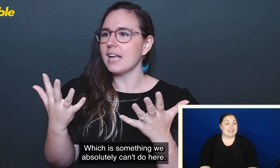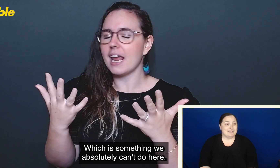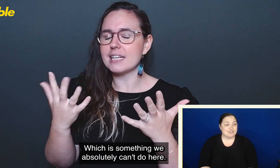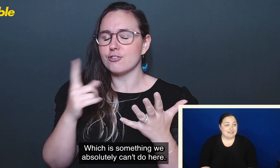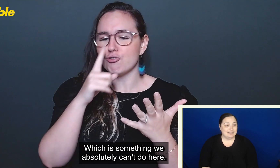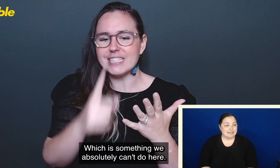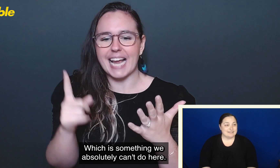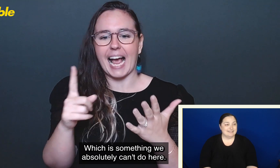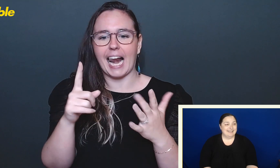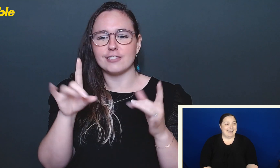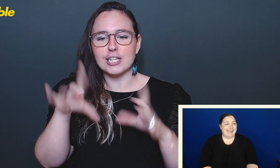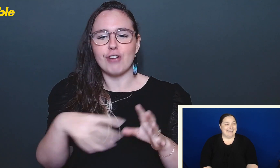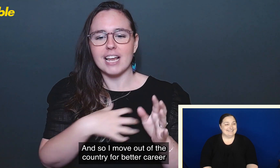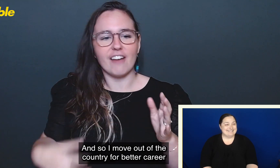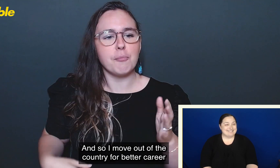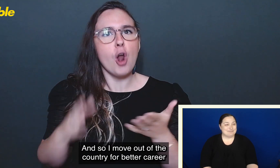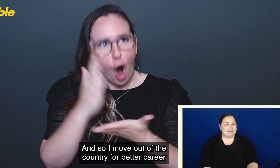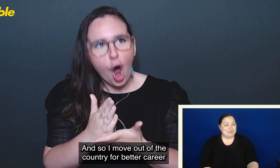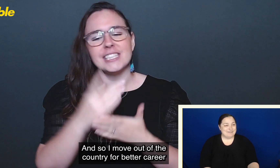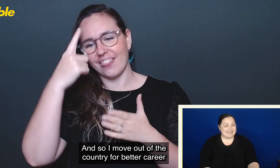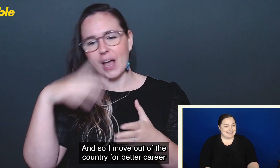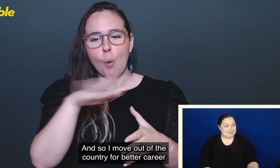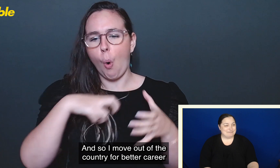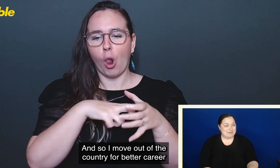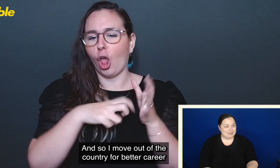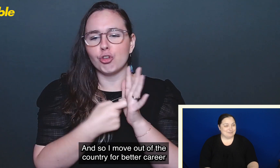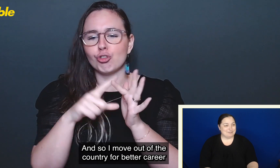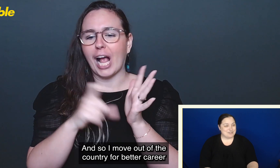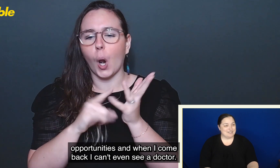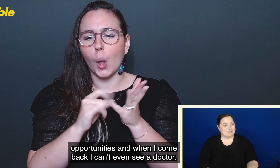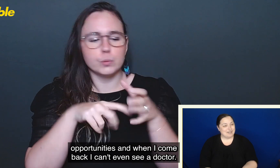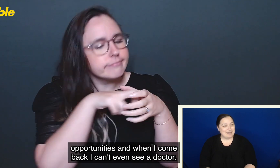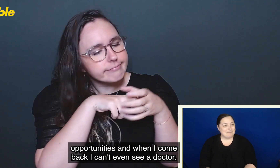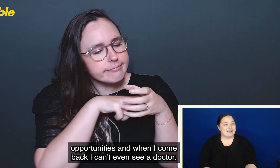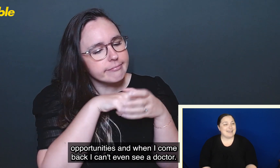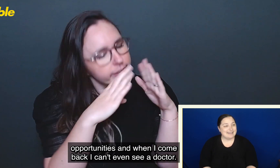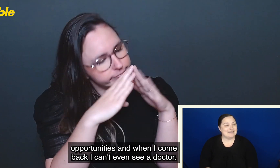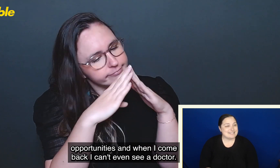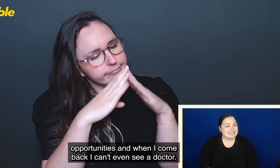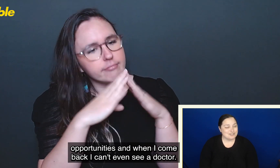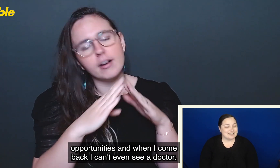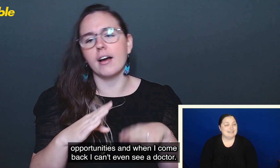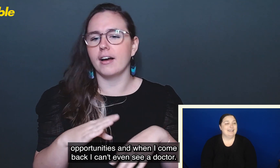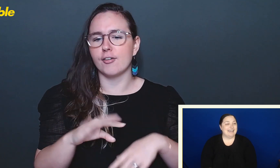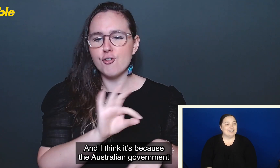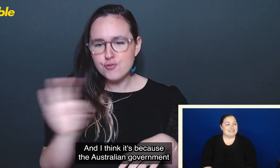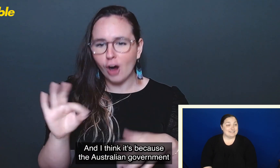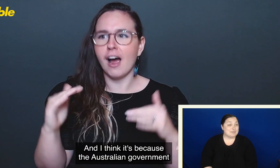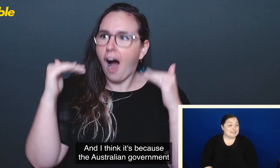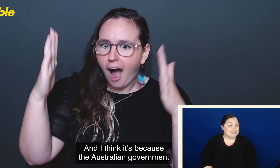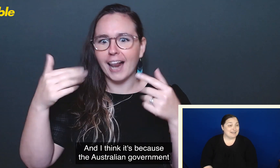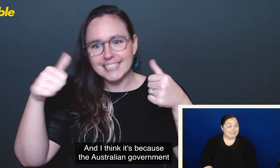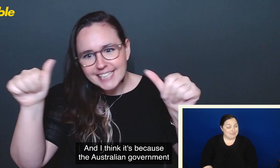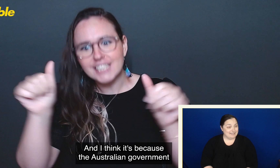we absolutely can't do here. And so I move out of the country for better career opportunities. And when I come back, I can't even see a doctor. And